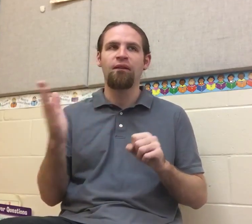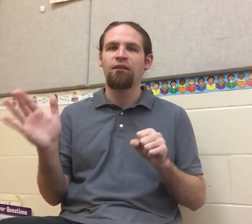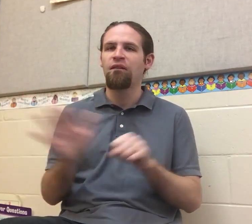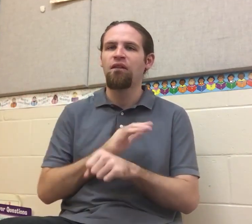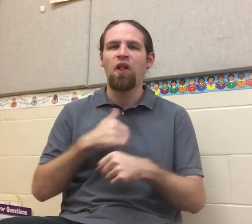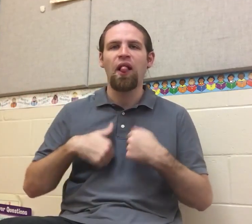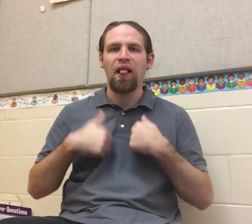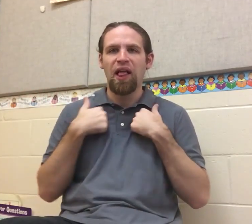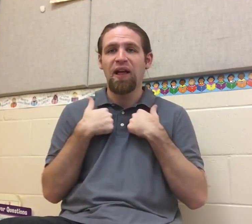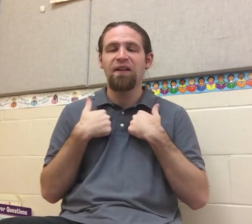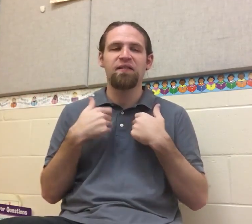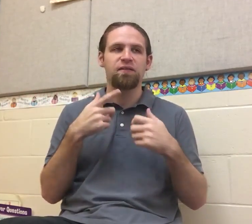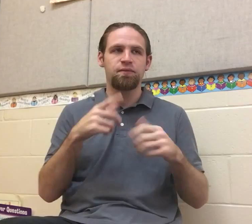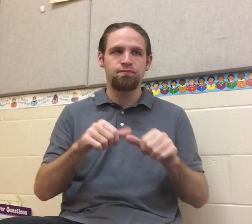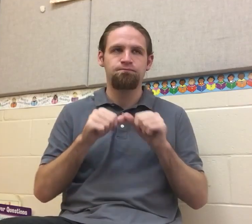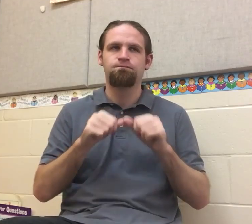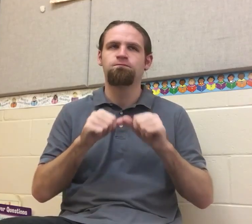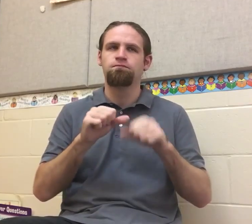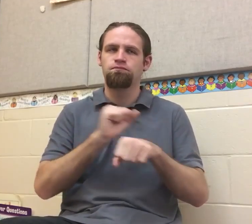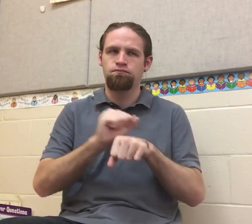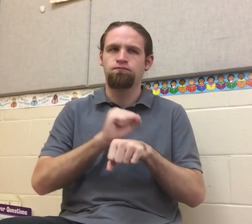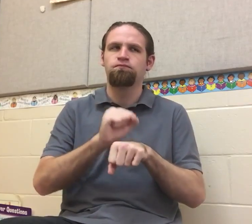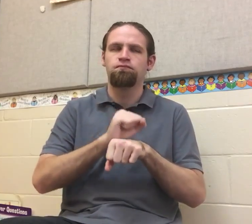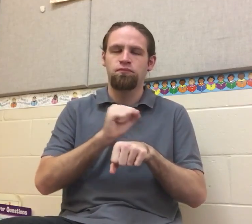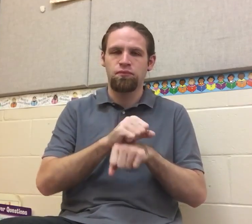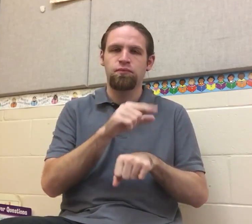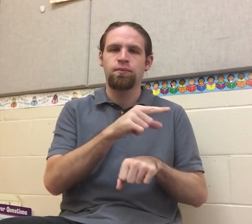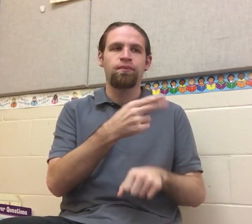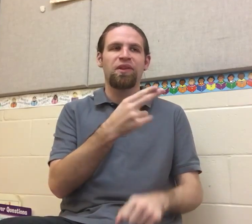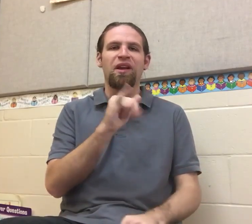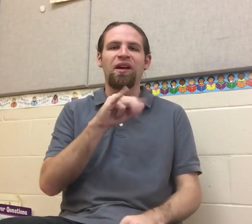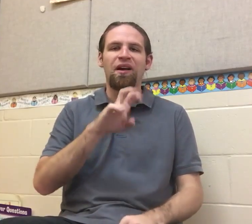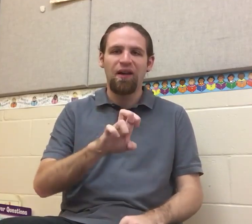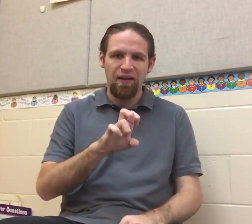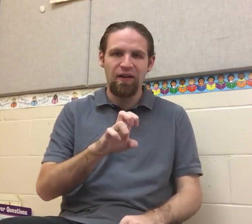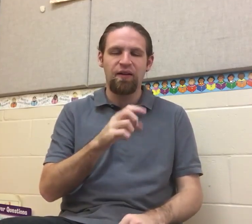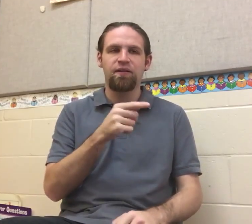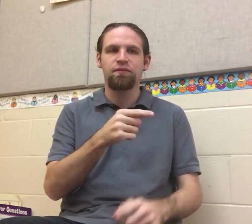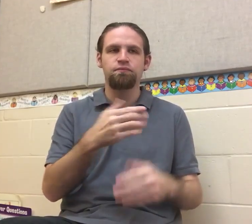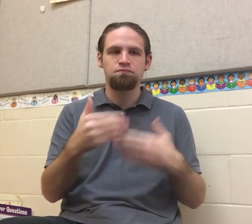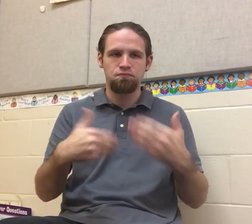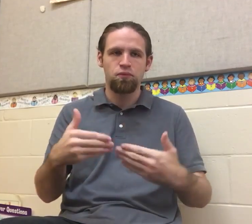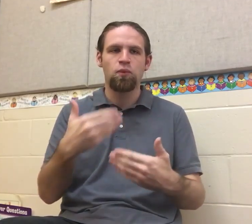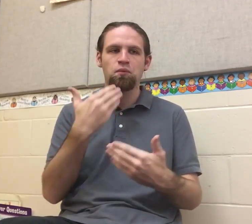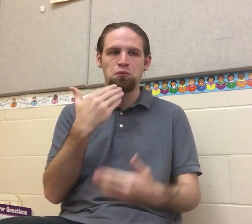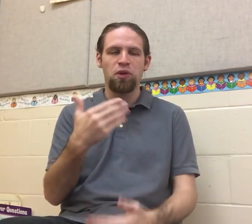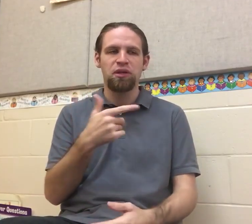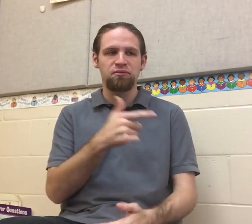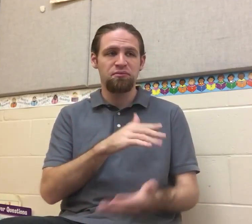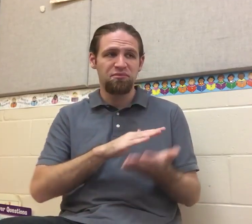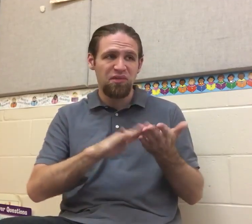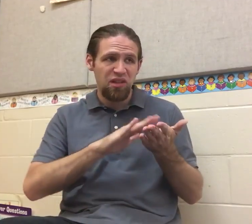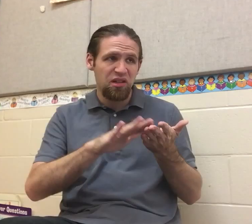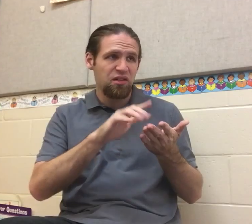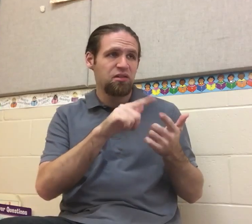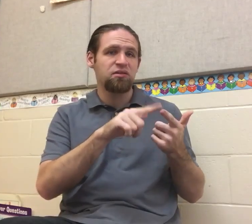That's why you often see pictures of us buzzing around in the trunks of hollow trees. People use beehive boxes to